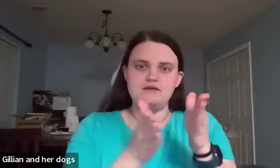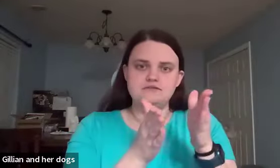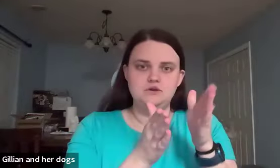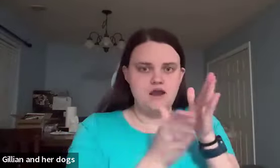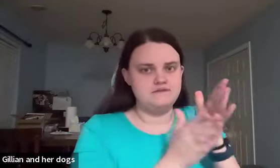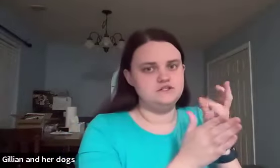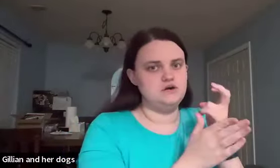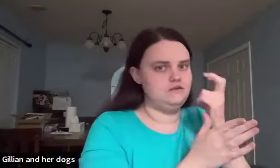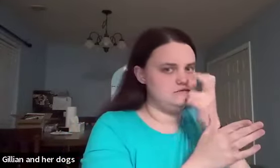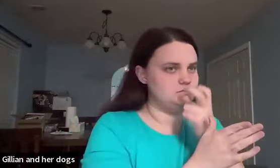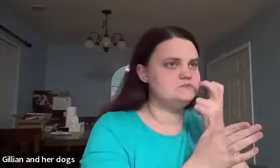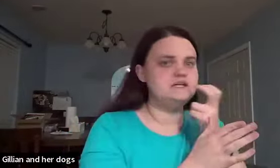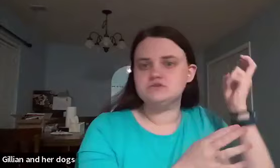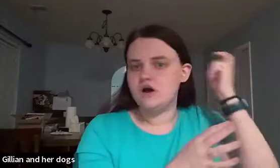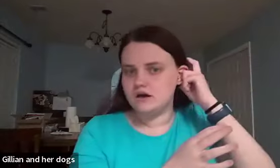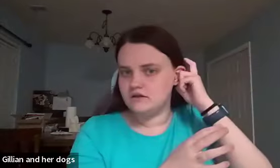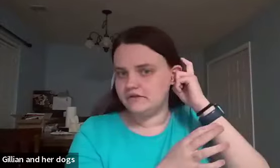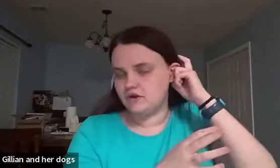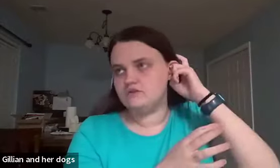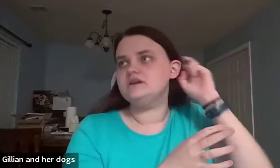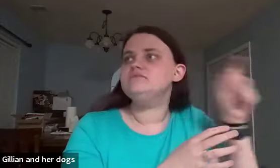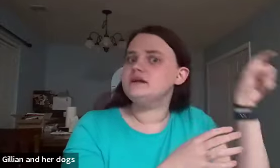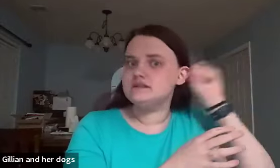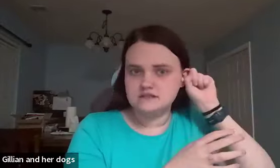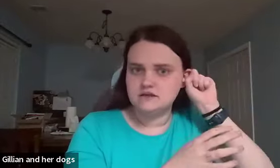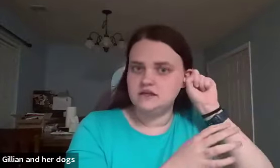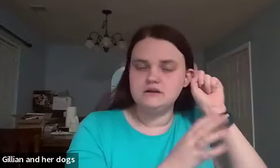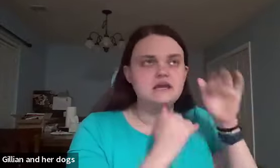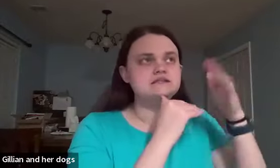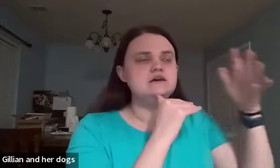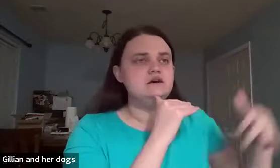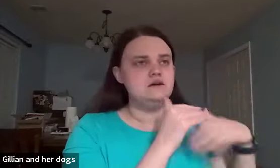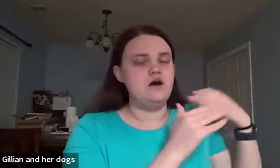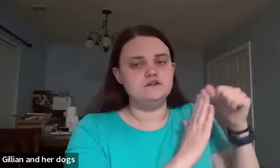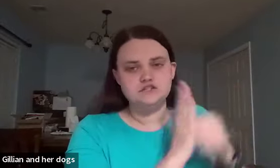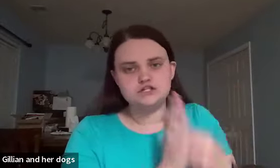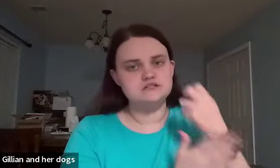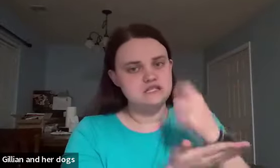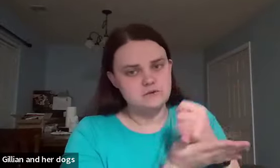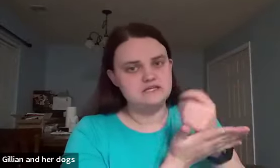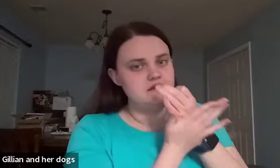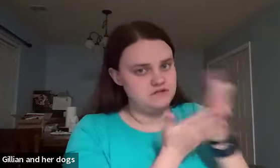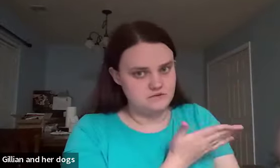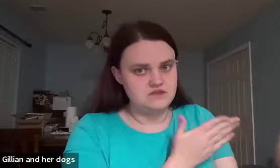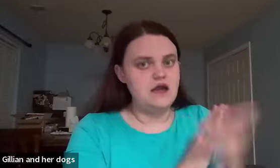path. You have to go either full speech with the like the cochlear implants, like the hearing aids, all the surgeries, therapies, everything with